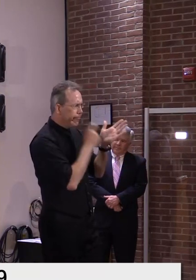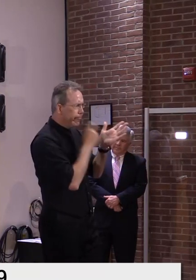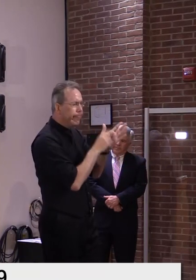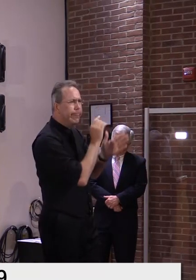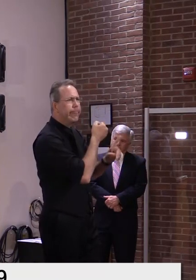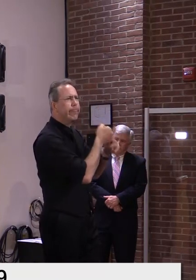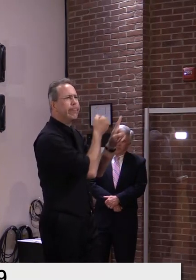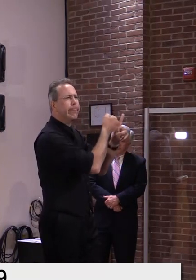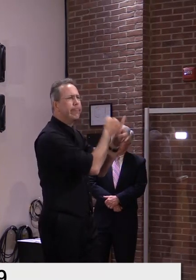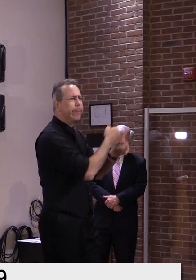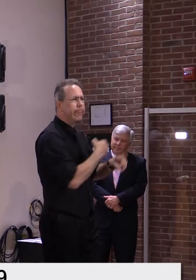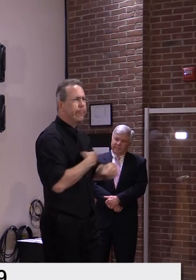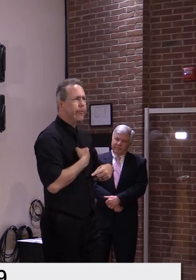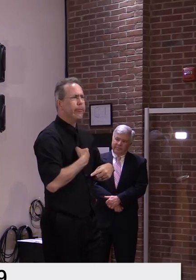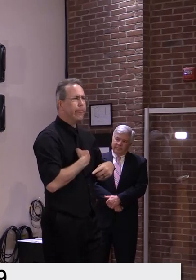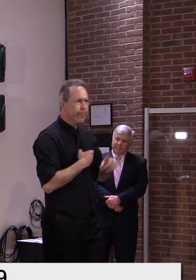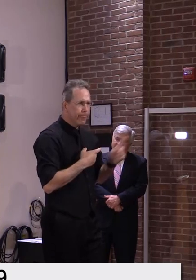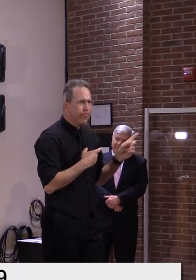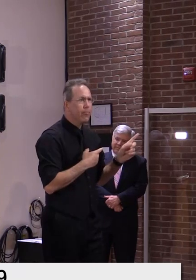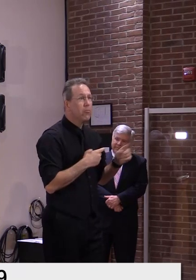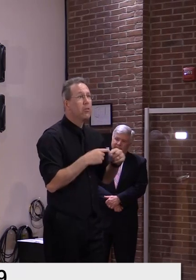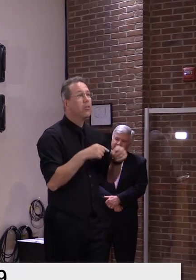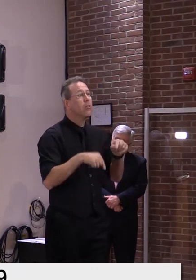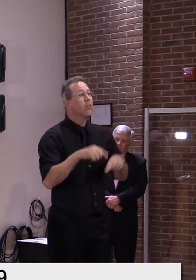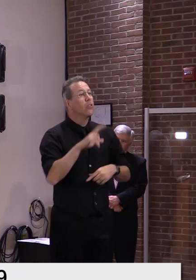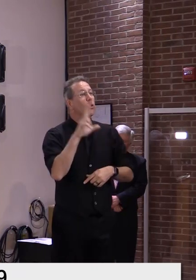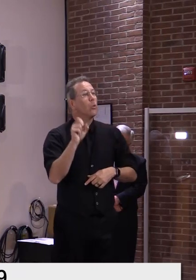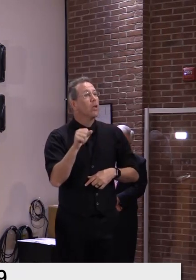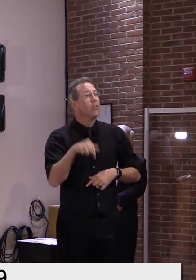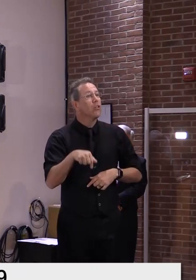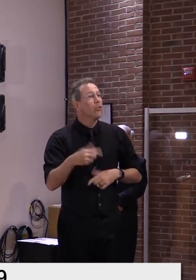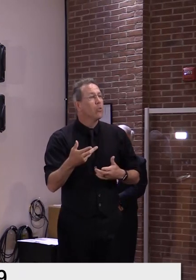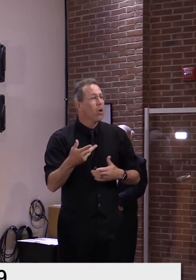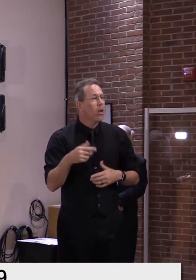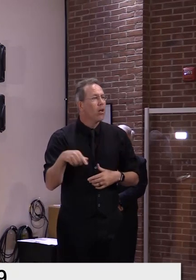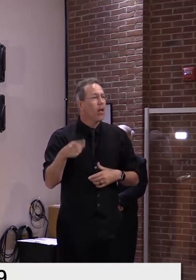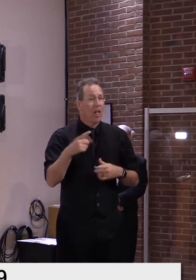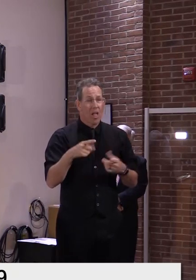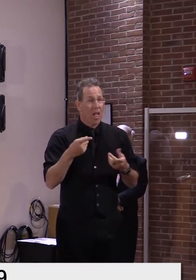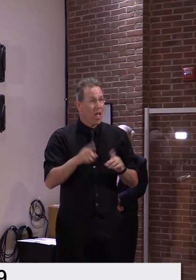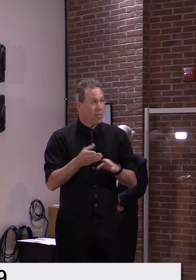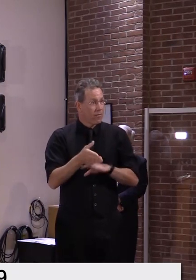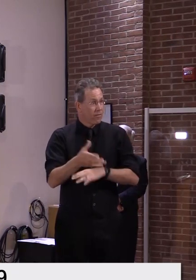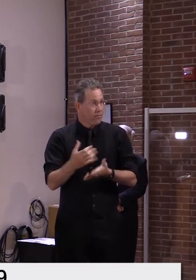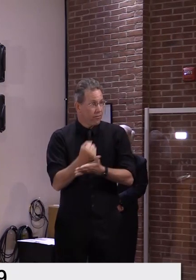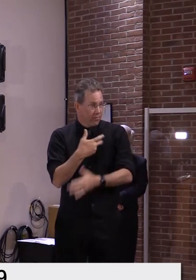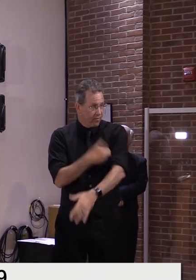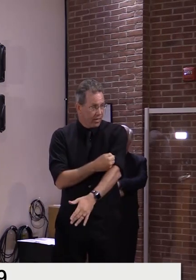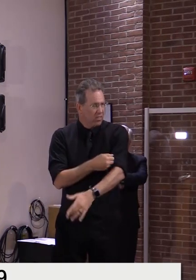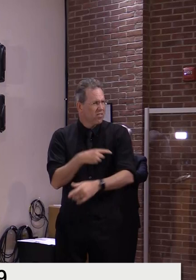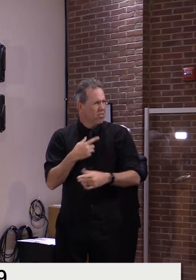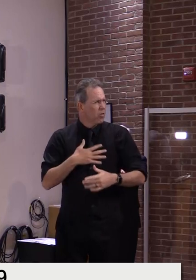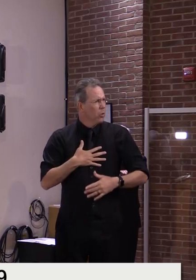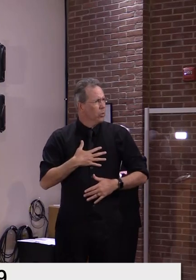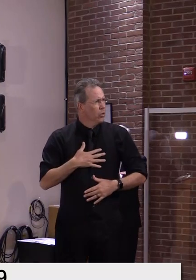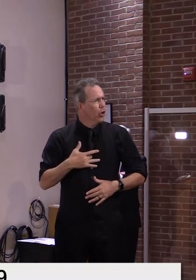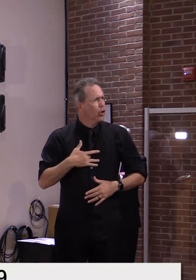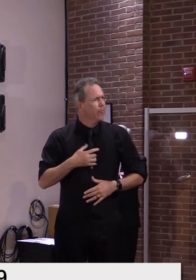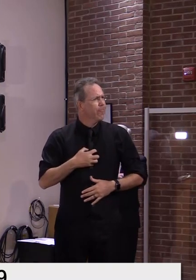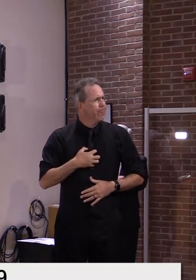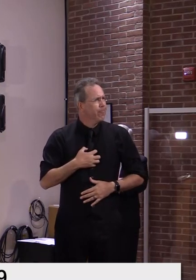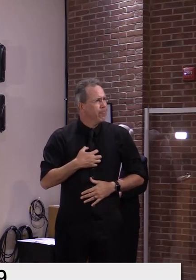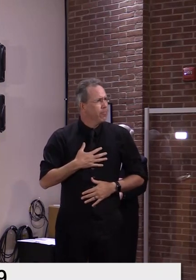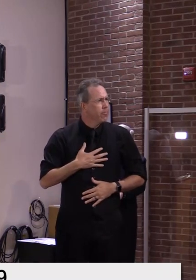predominantly after receiving vaccine in the adolescent population. So far, the